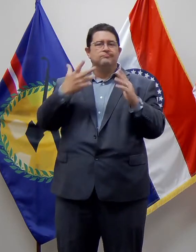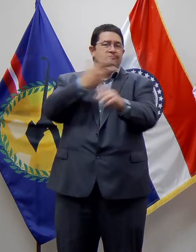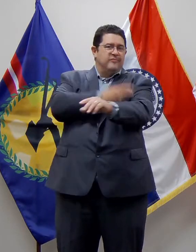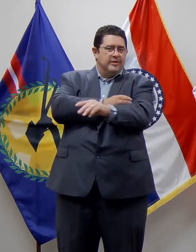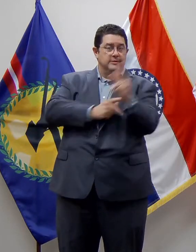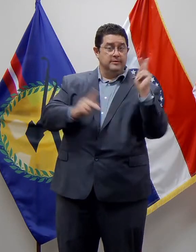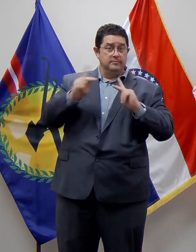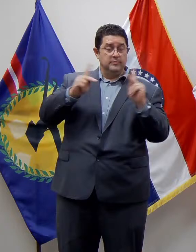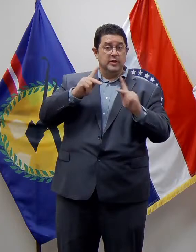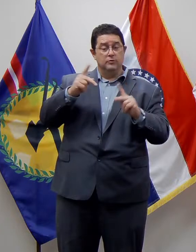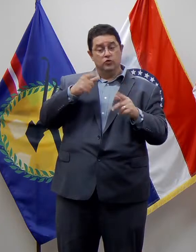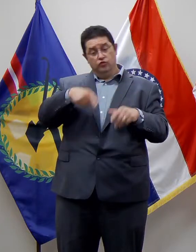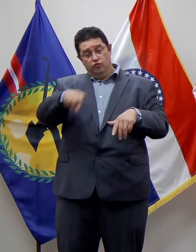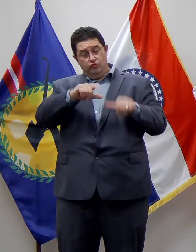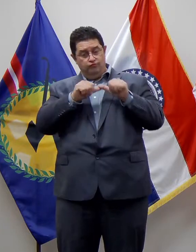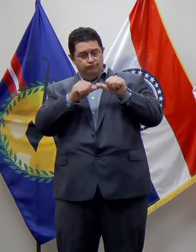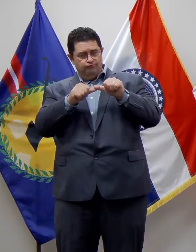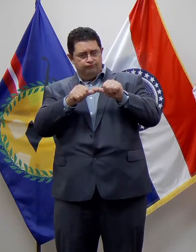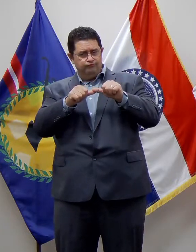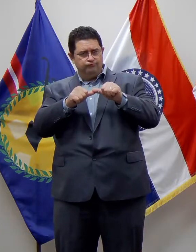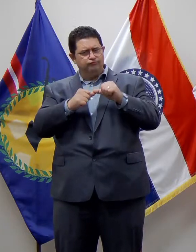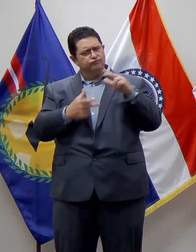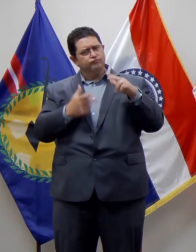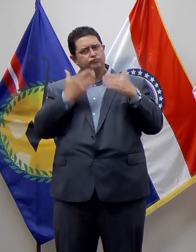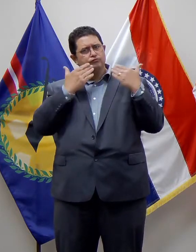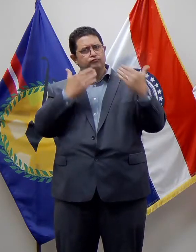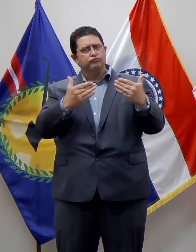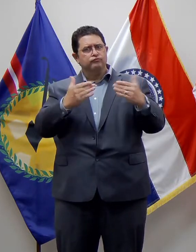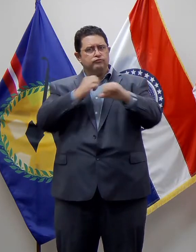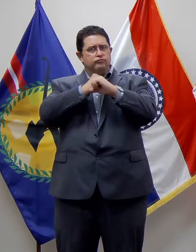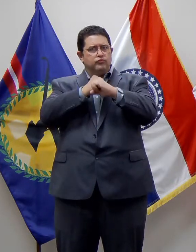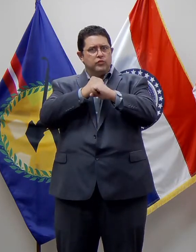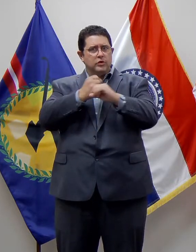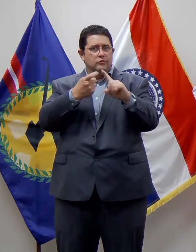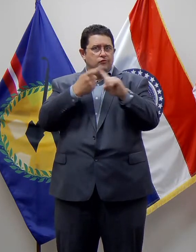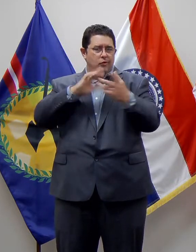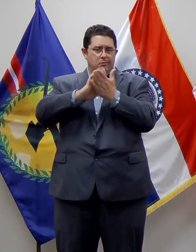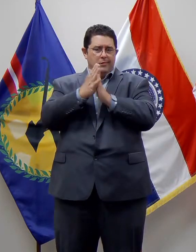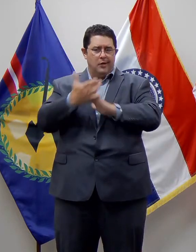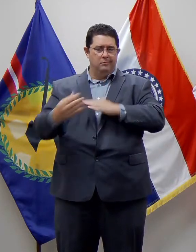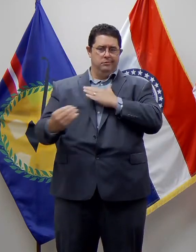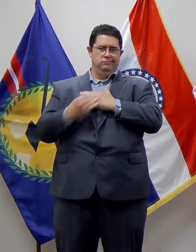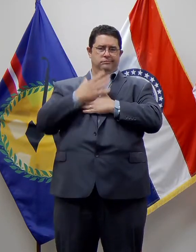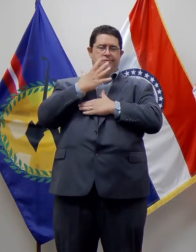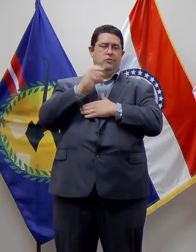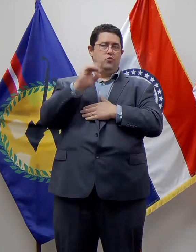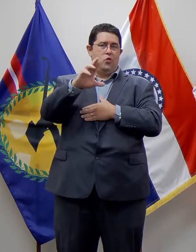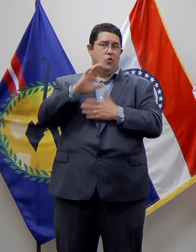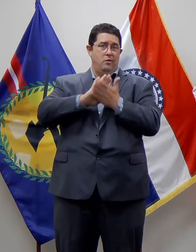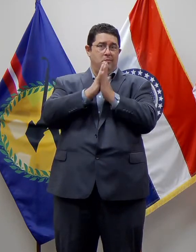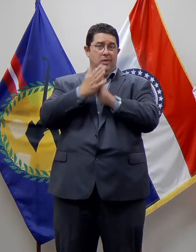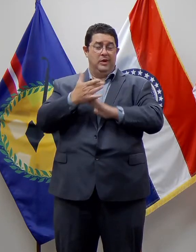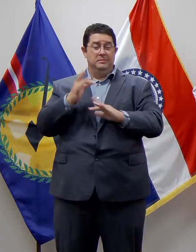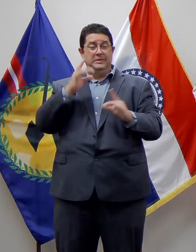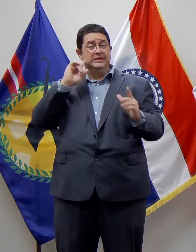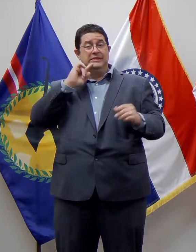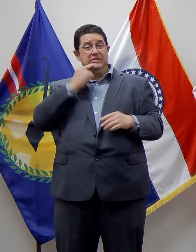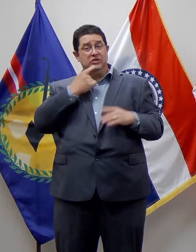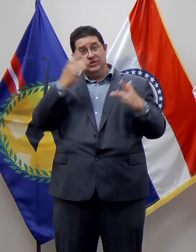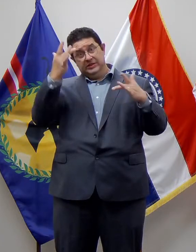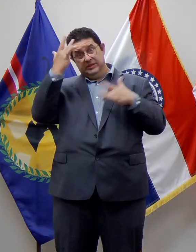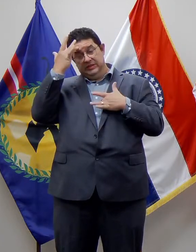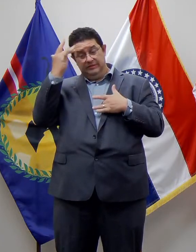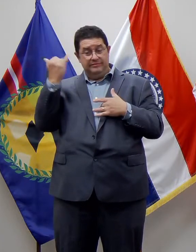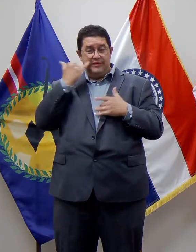individuals do retain a significant degree of protection from becoming infected or becoming seriously ill if they